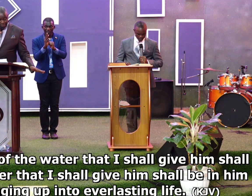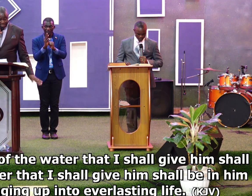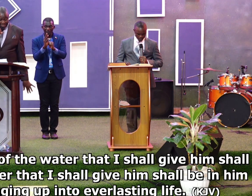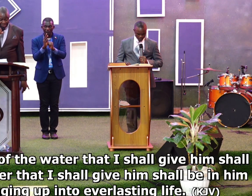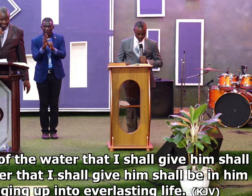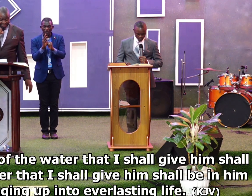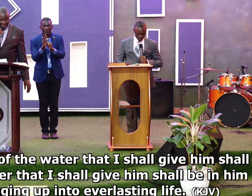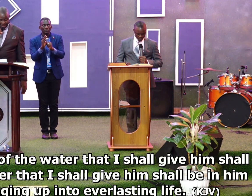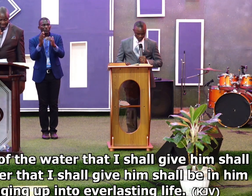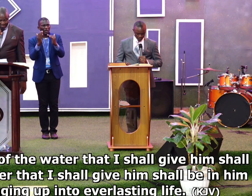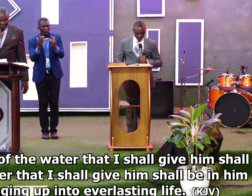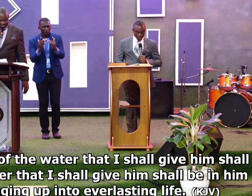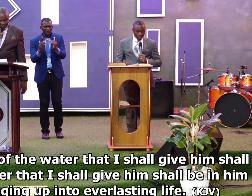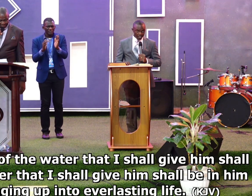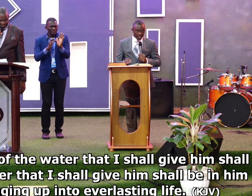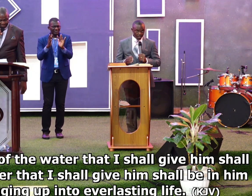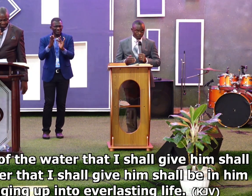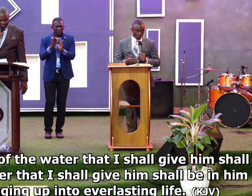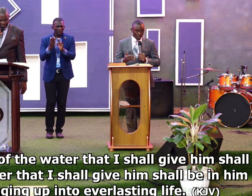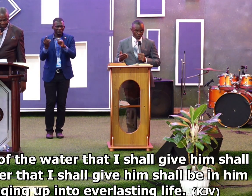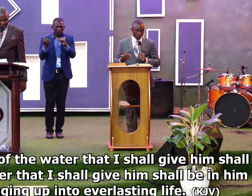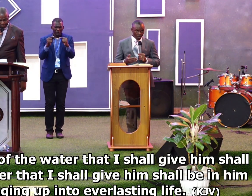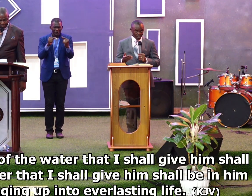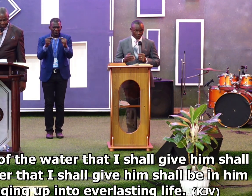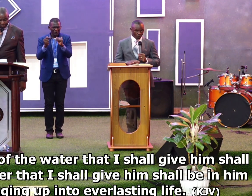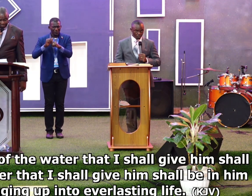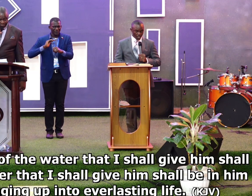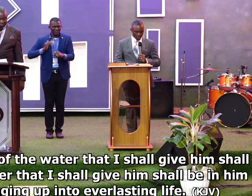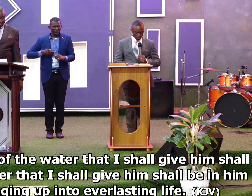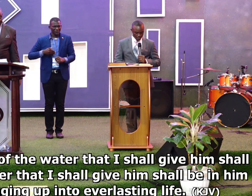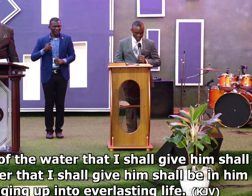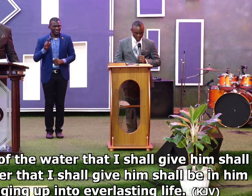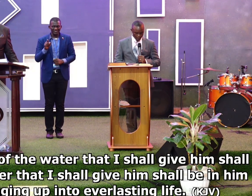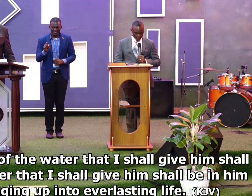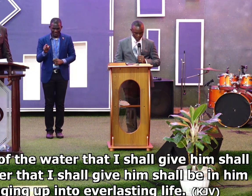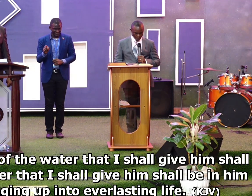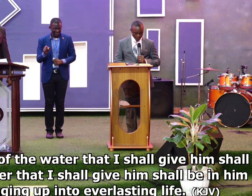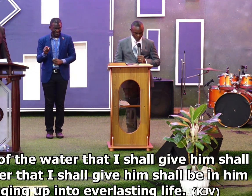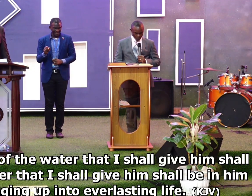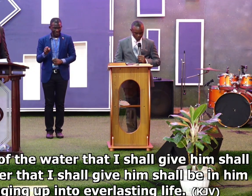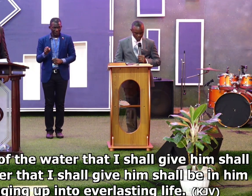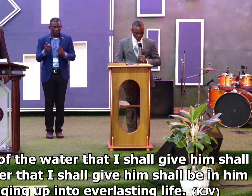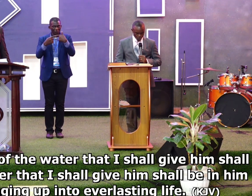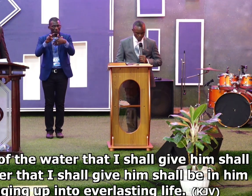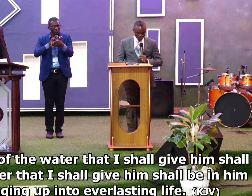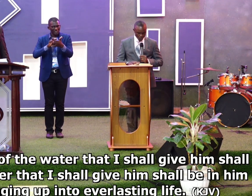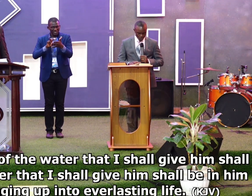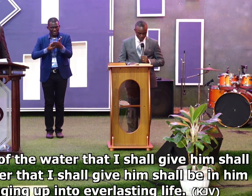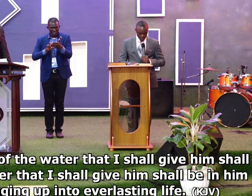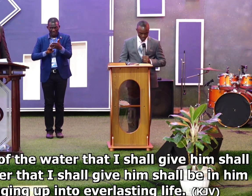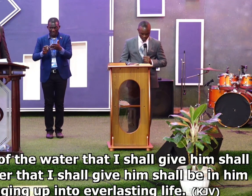in the conversation that they had, maybe from verse 13,